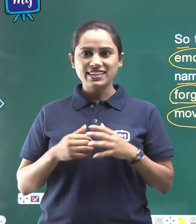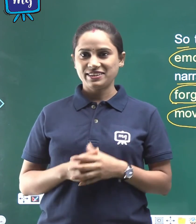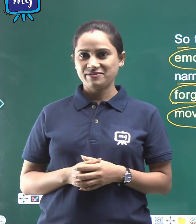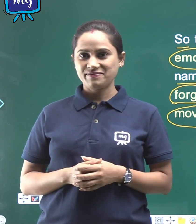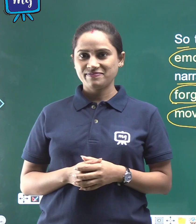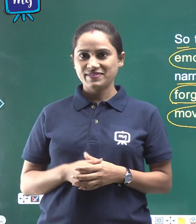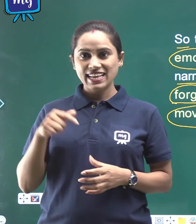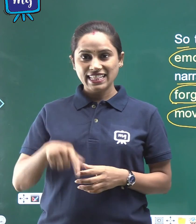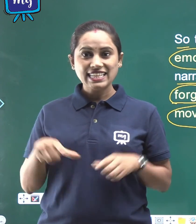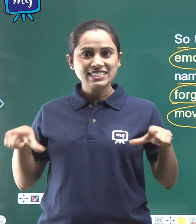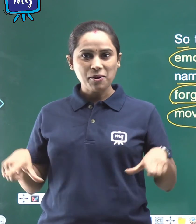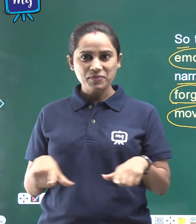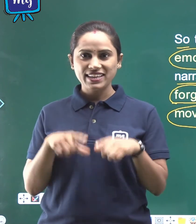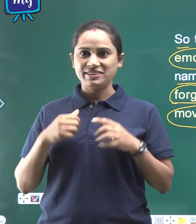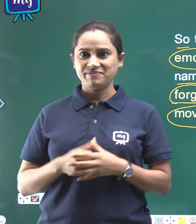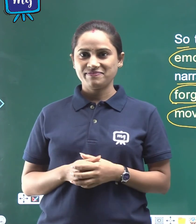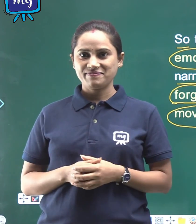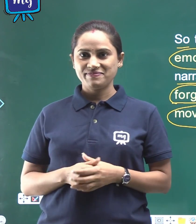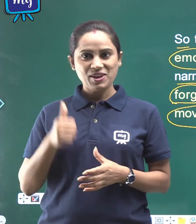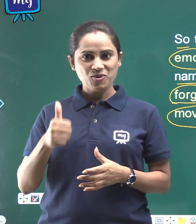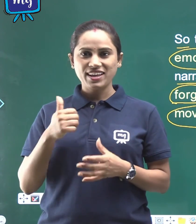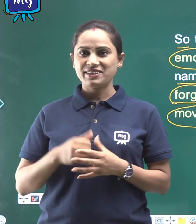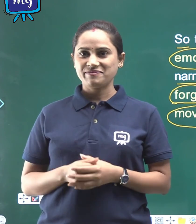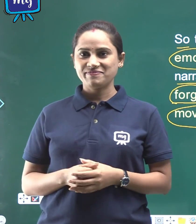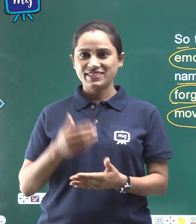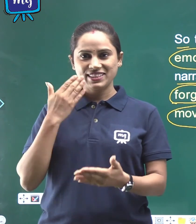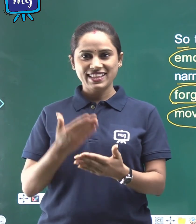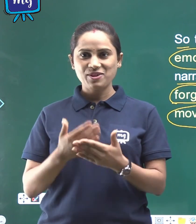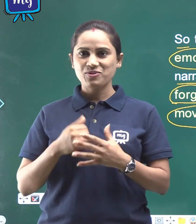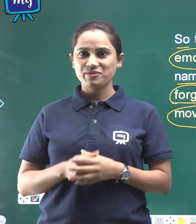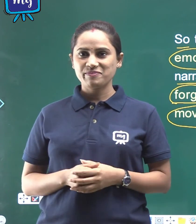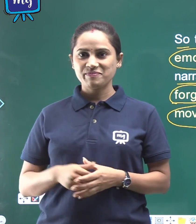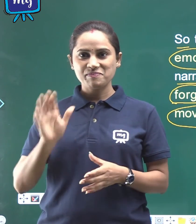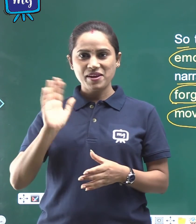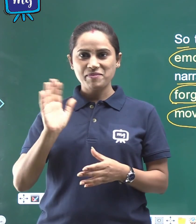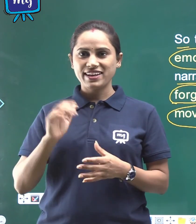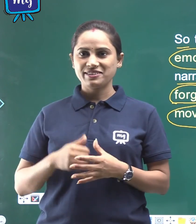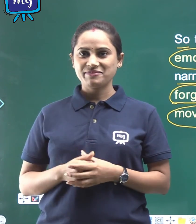completed this summary. Okay, thank you. Bye bye.